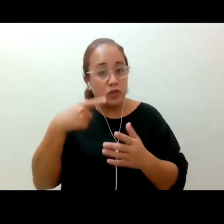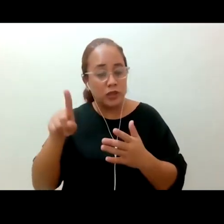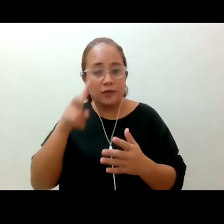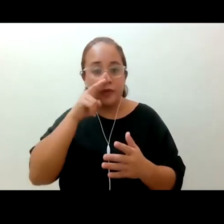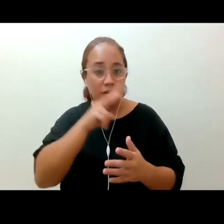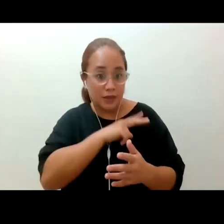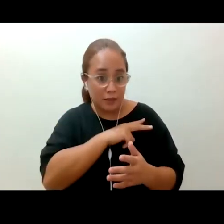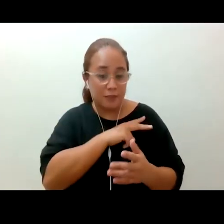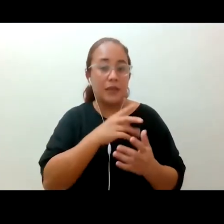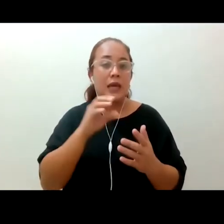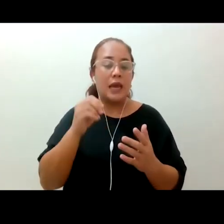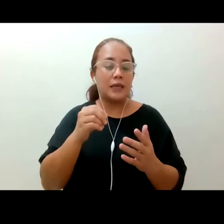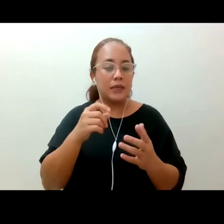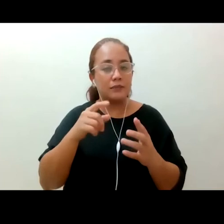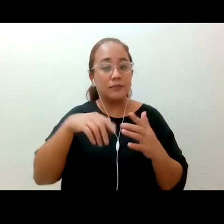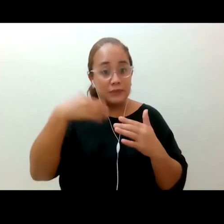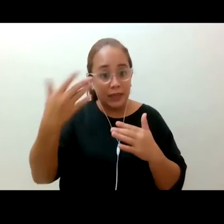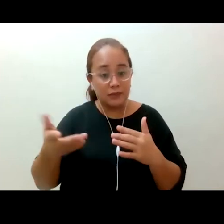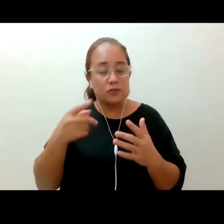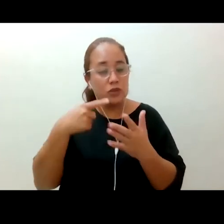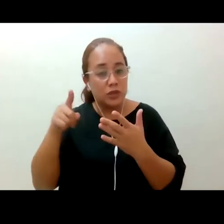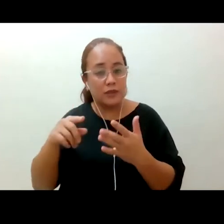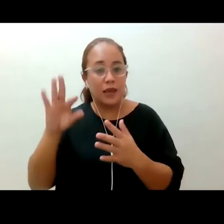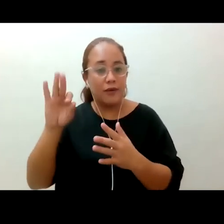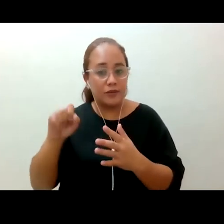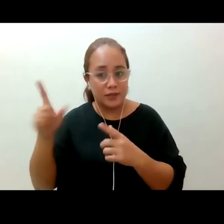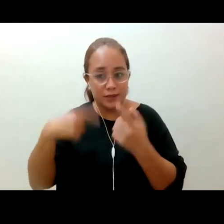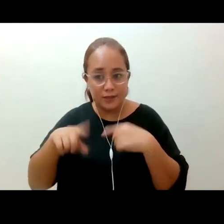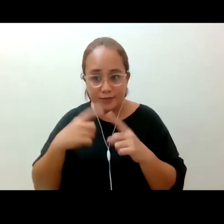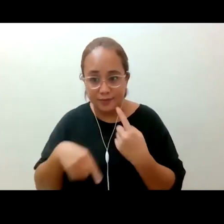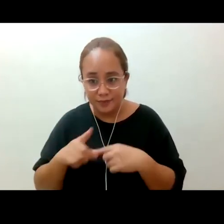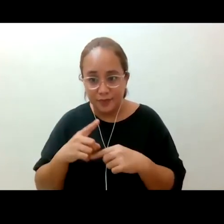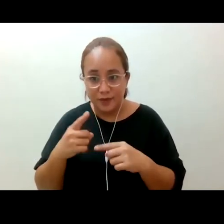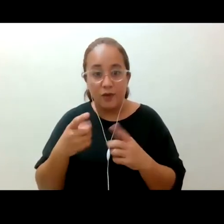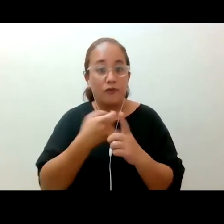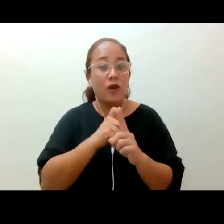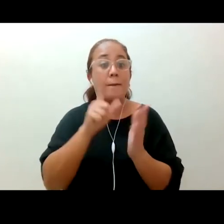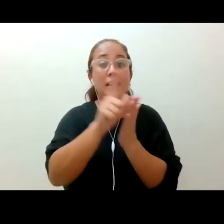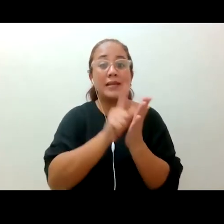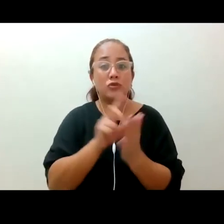then we'll look at FSL signs from lesson 2. Okay.